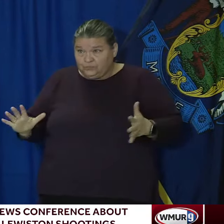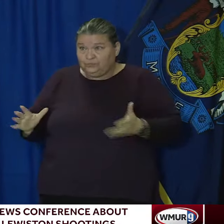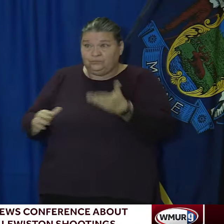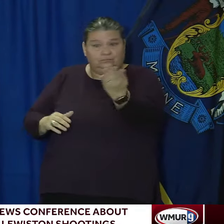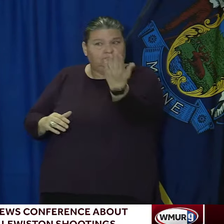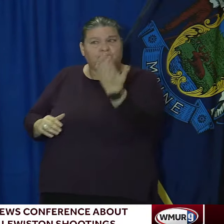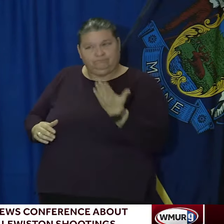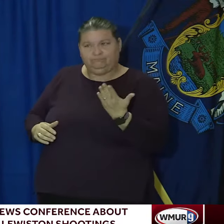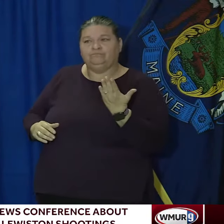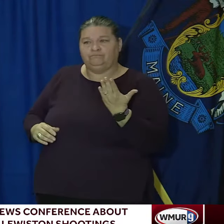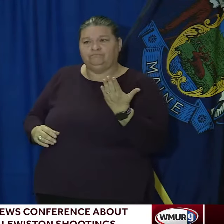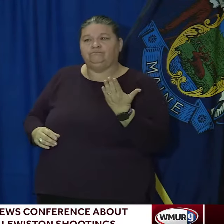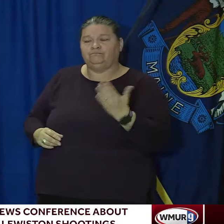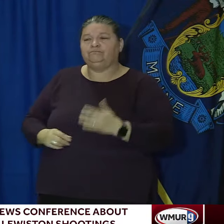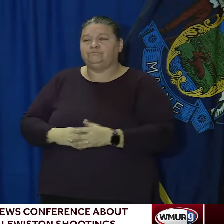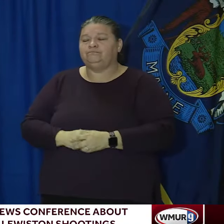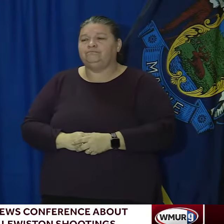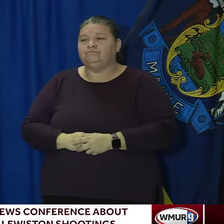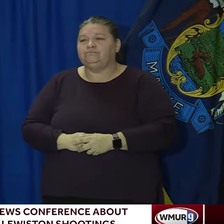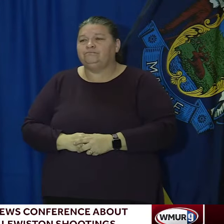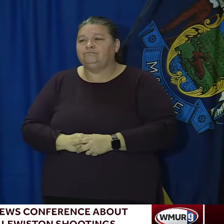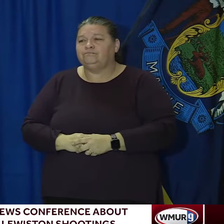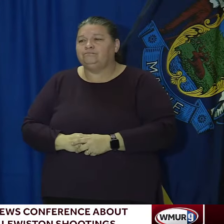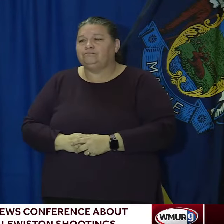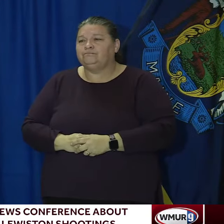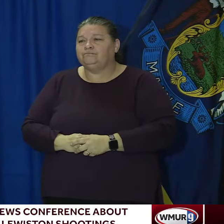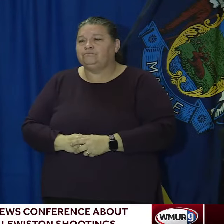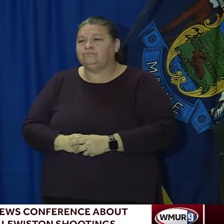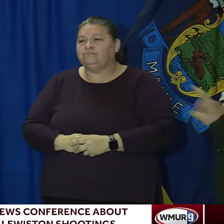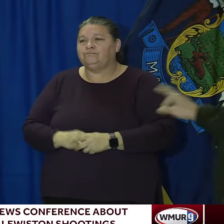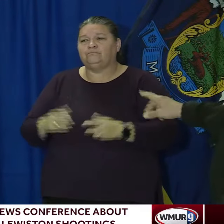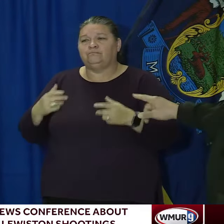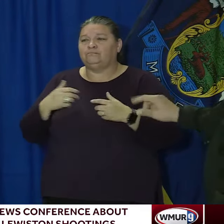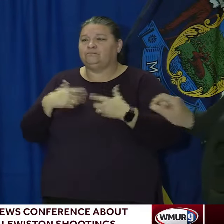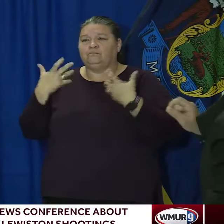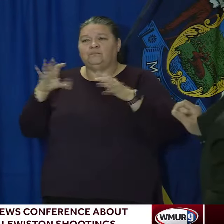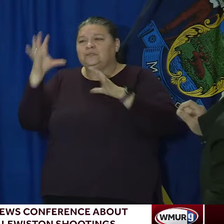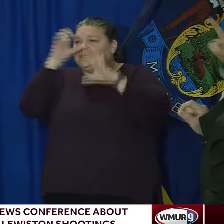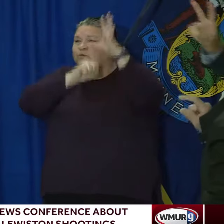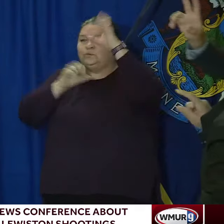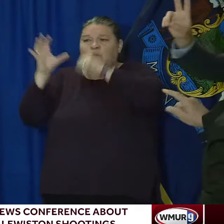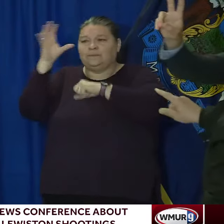those kinds of reports and assumptions.